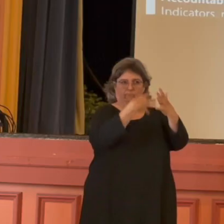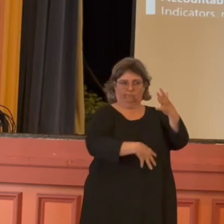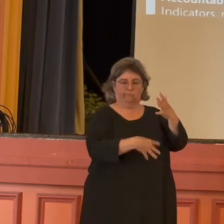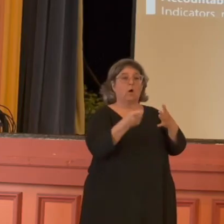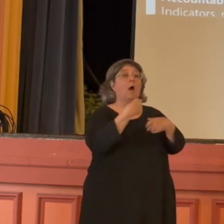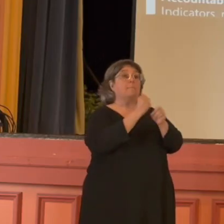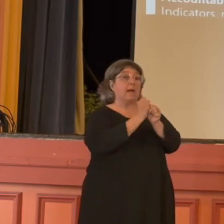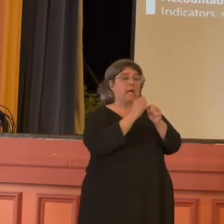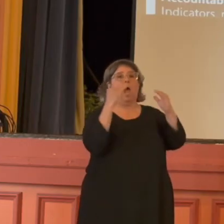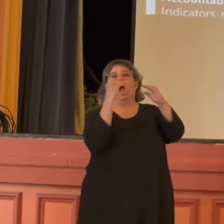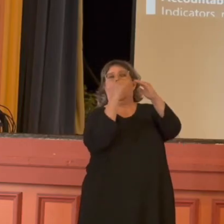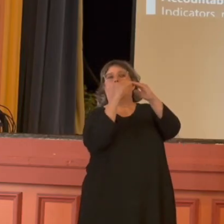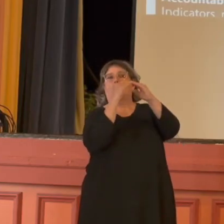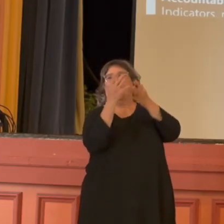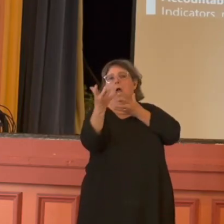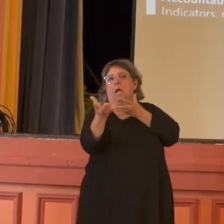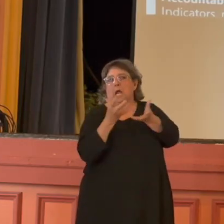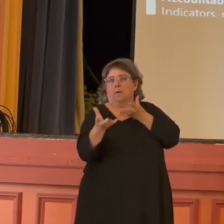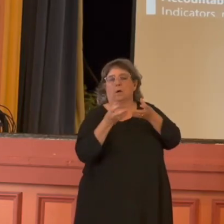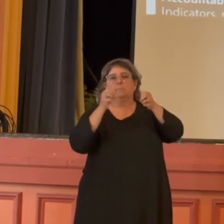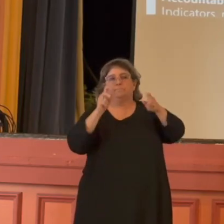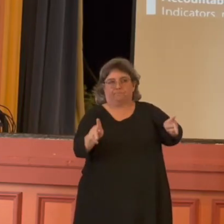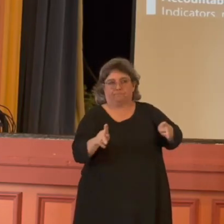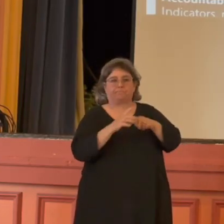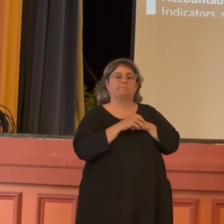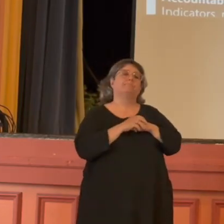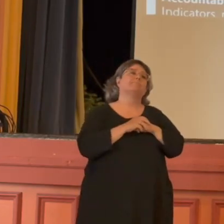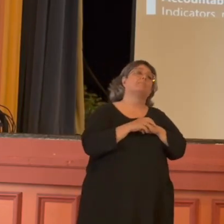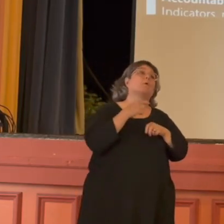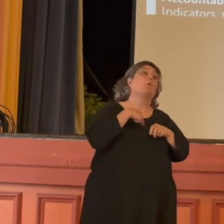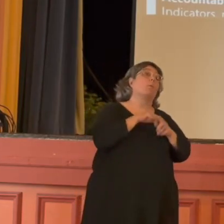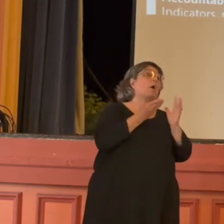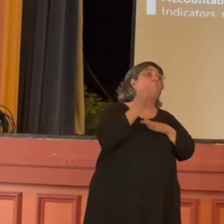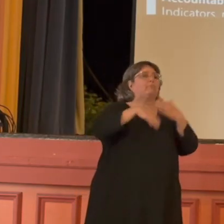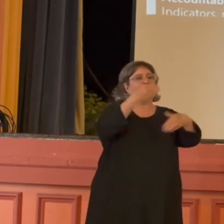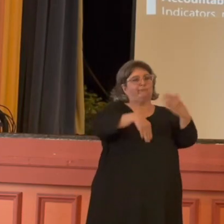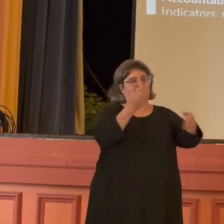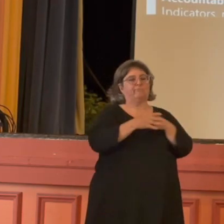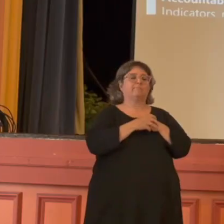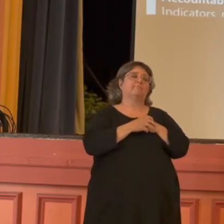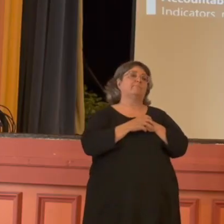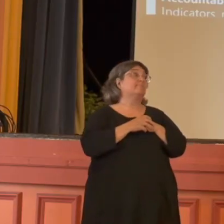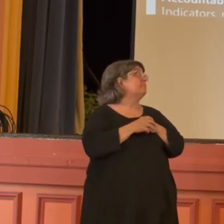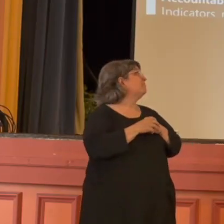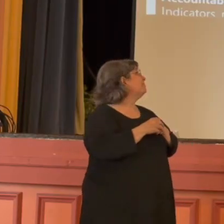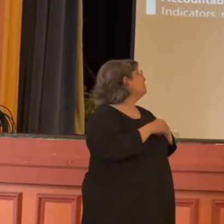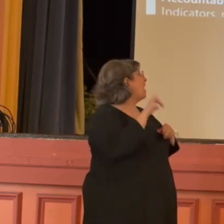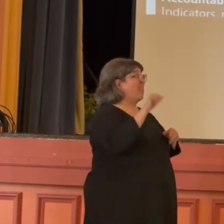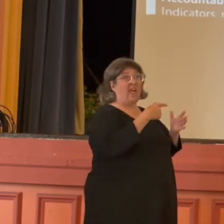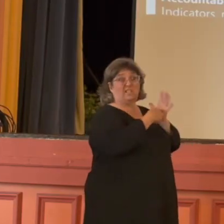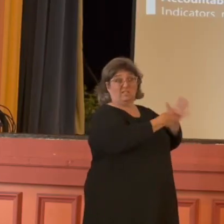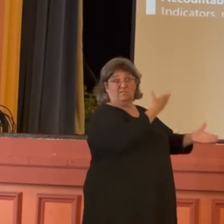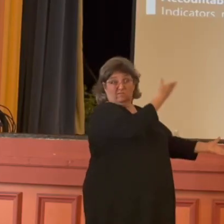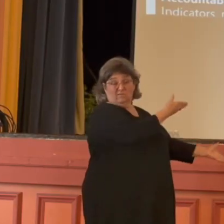are creating an equitable engagement opportunity as we go through the process. And so those are up there. We want to